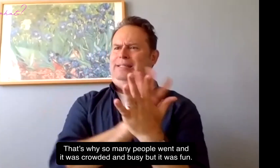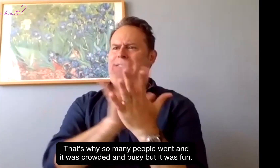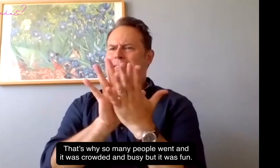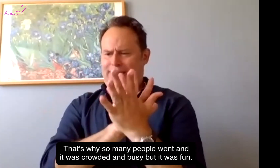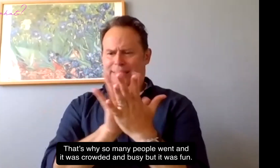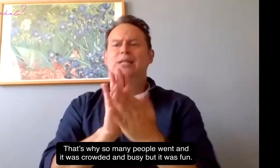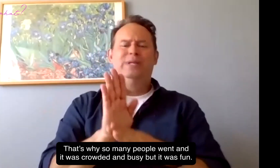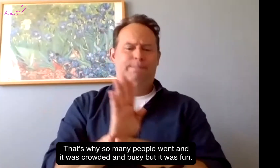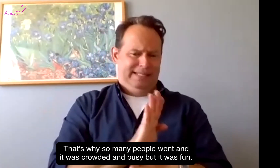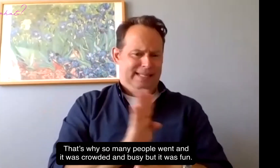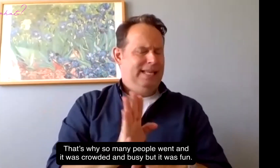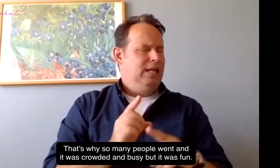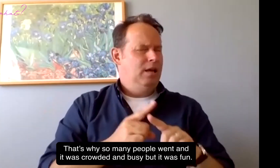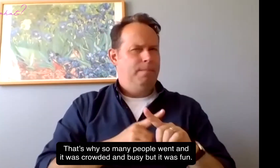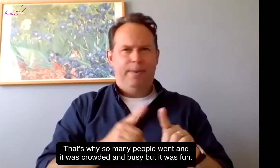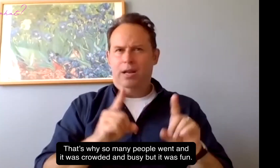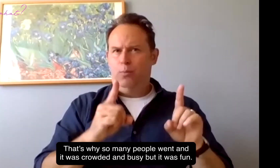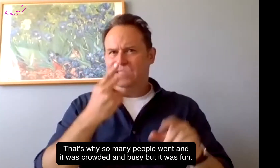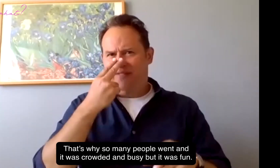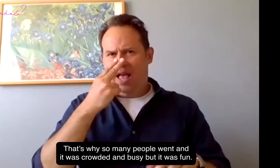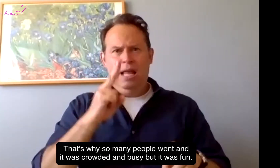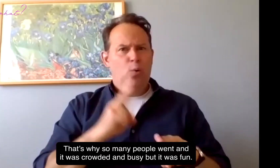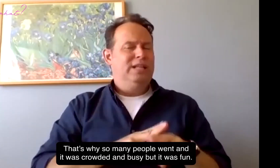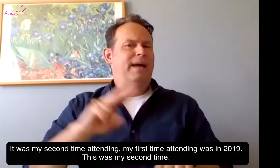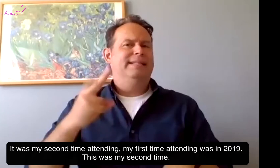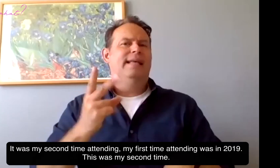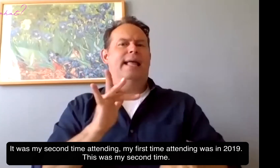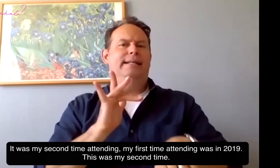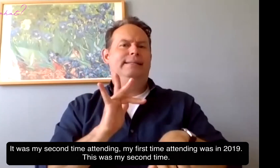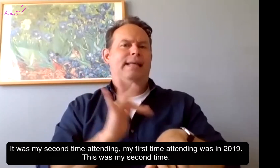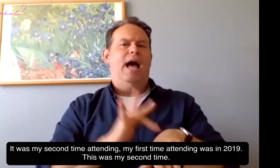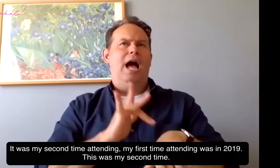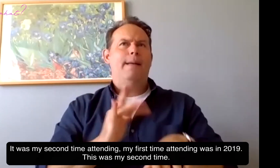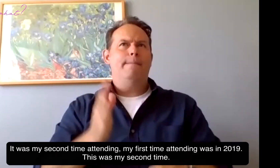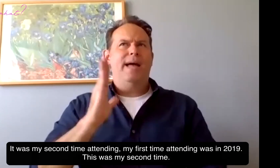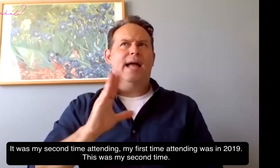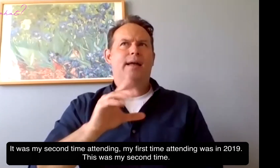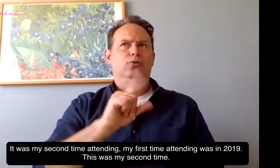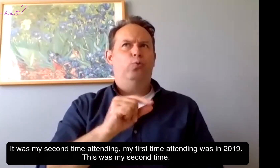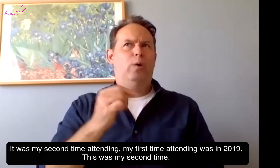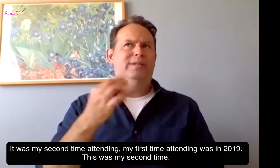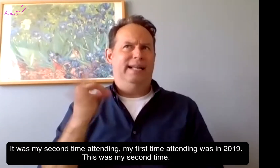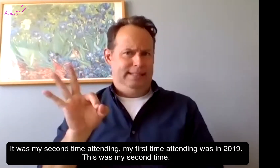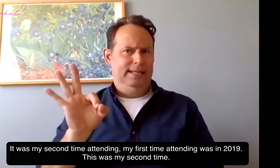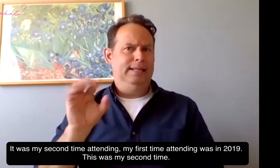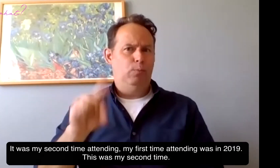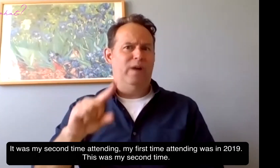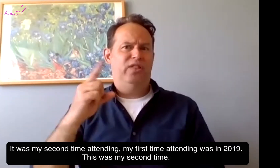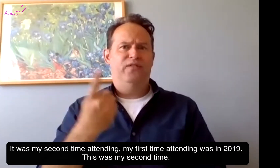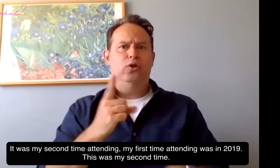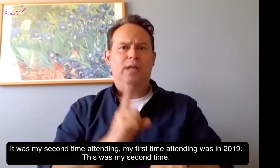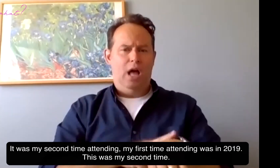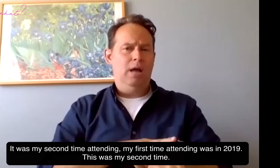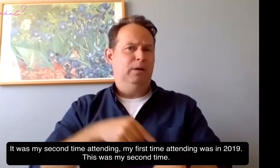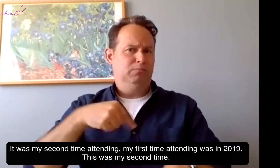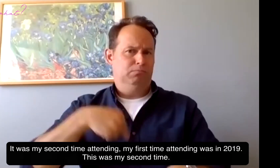That's why so many people went, and it was crowded and busy but fun. It was my second time attending. My first time was in